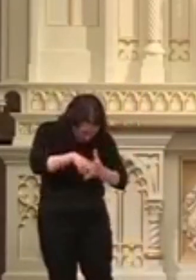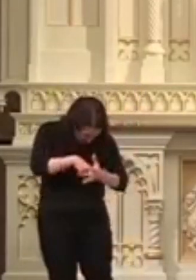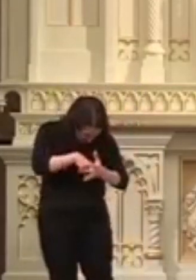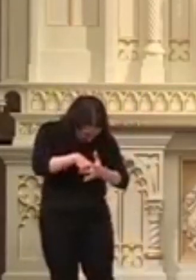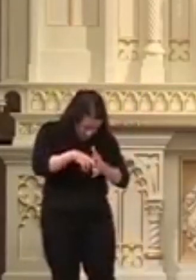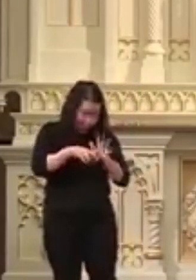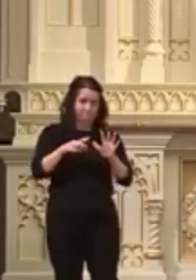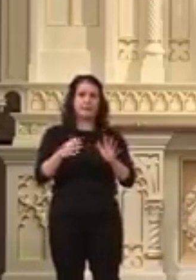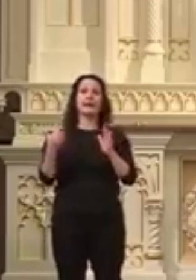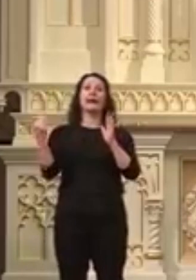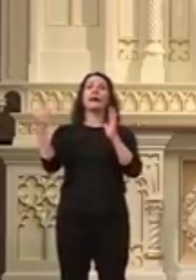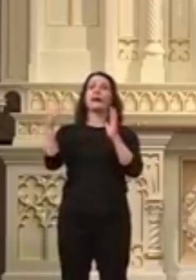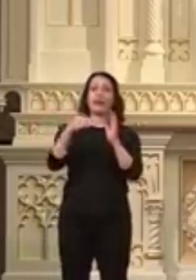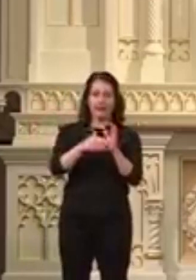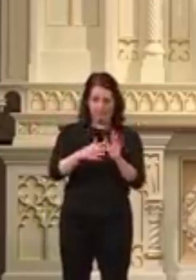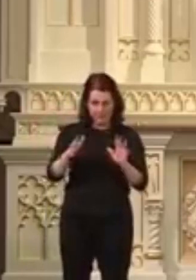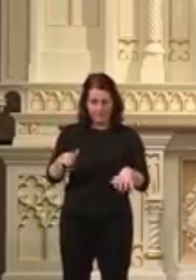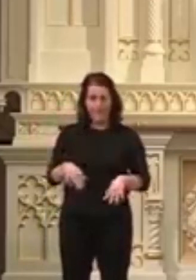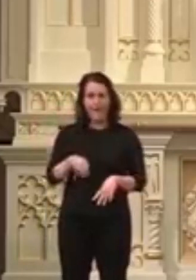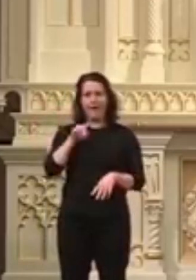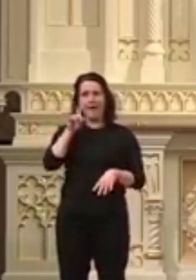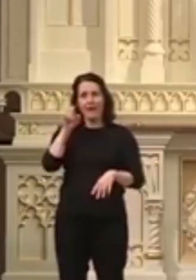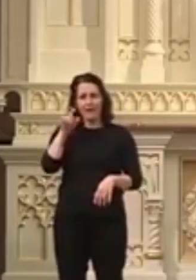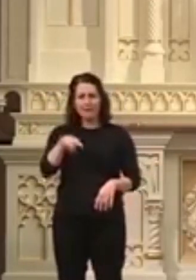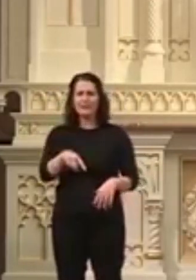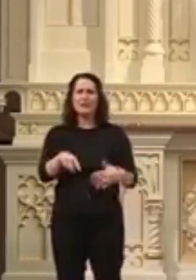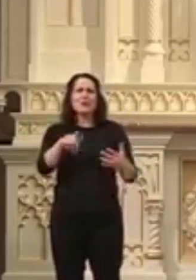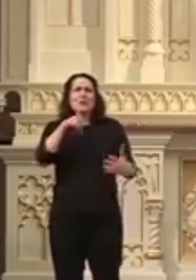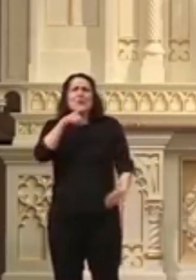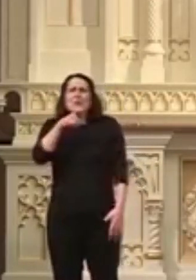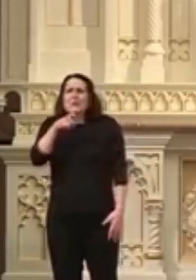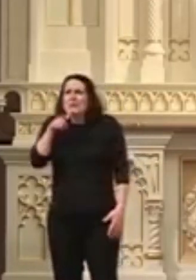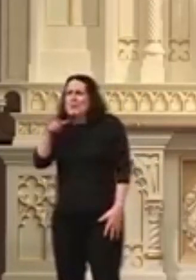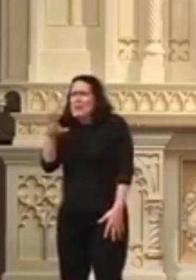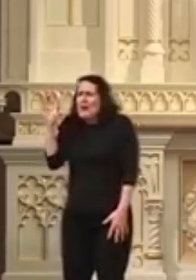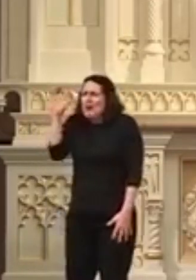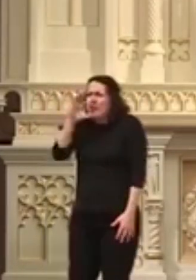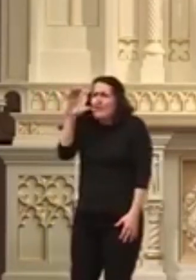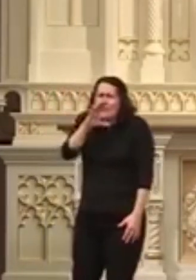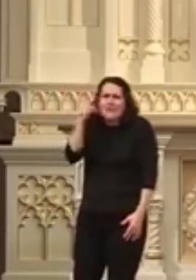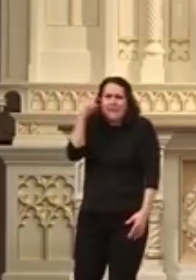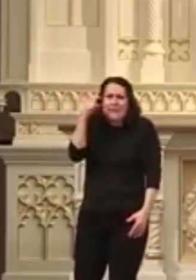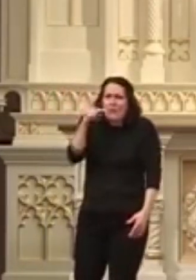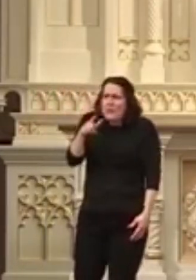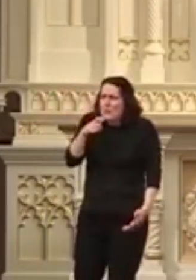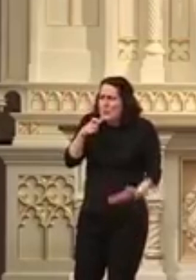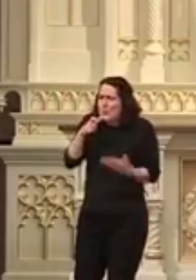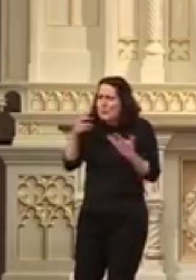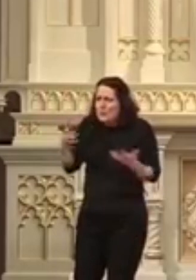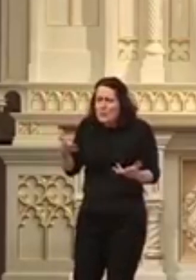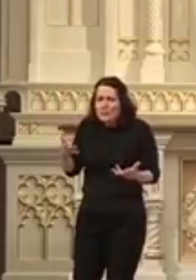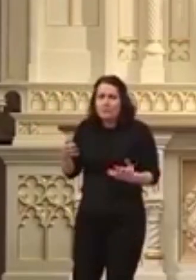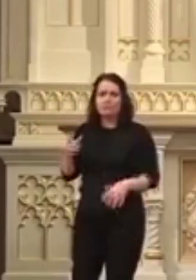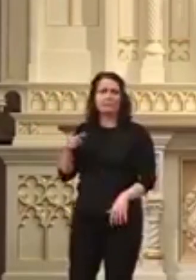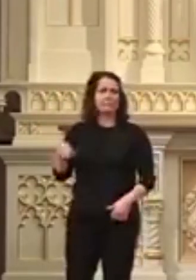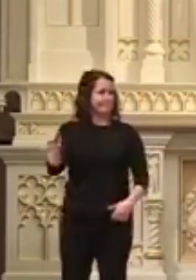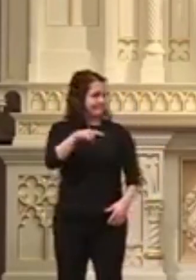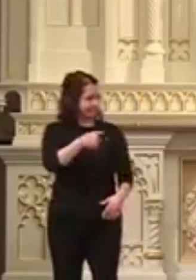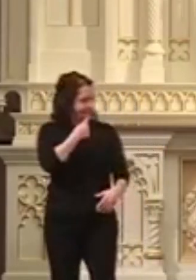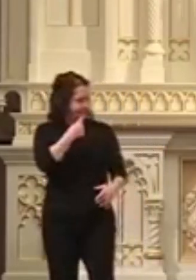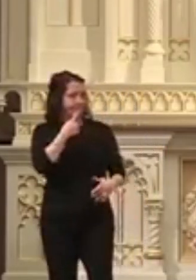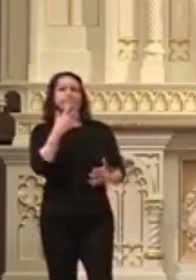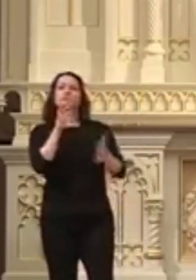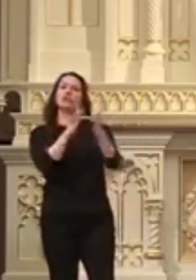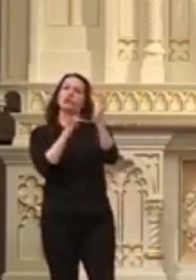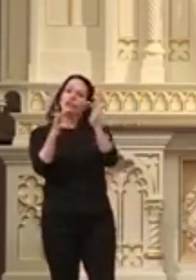So again, asking them, whom are you looking for? They said, Jesus